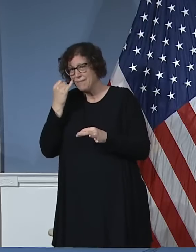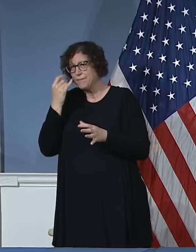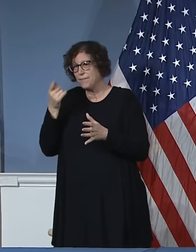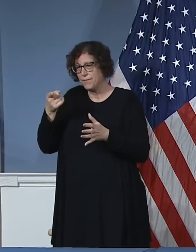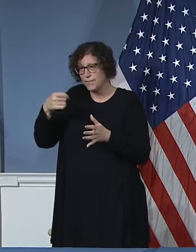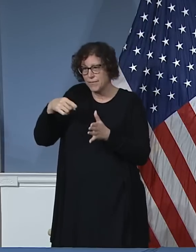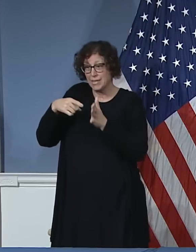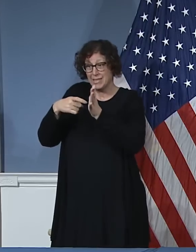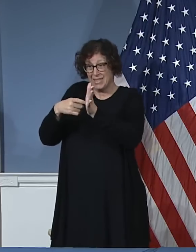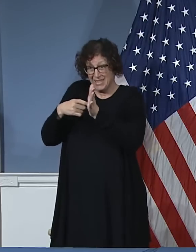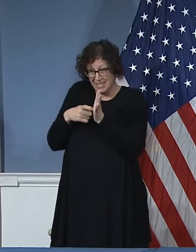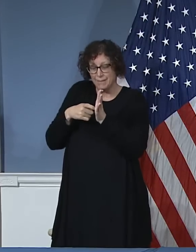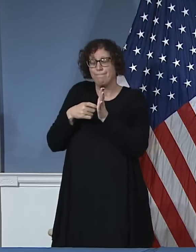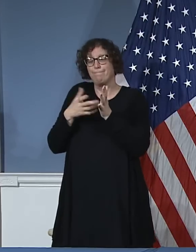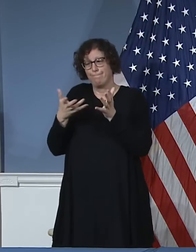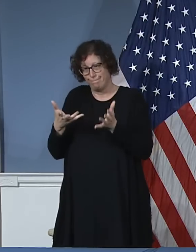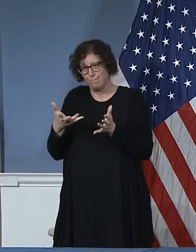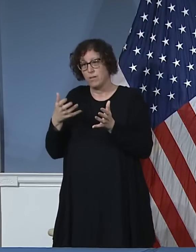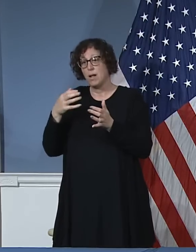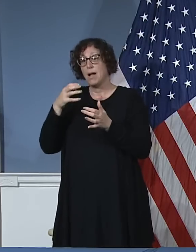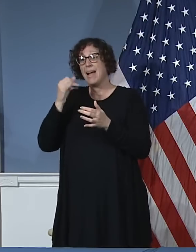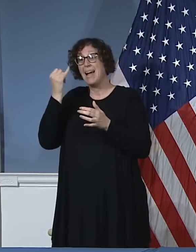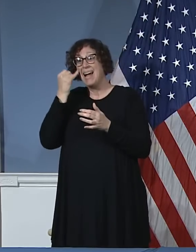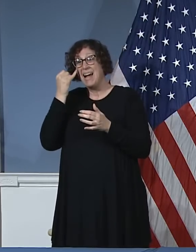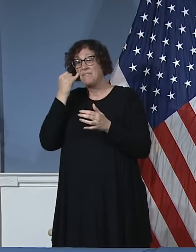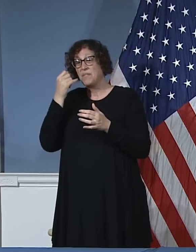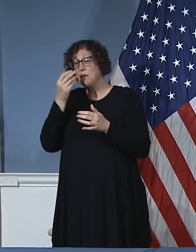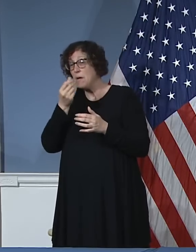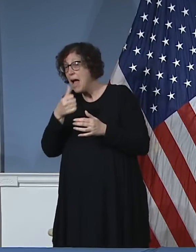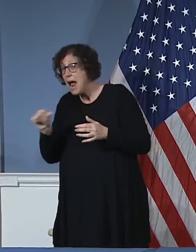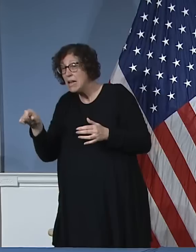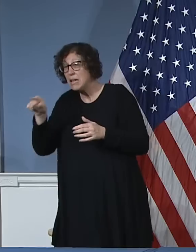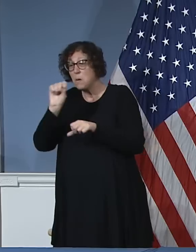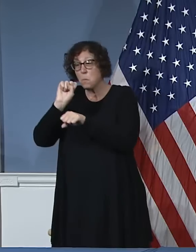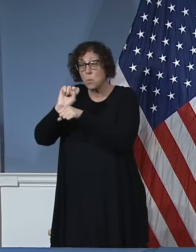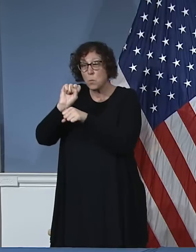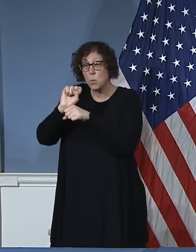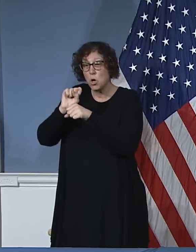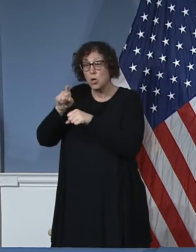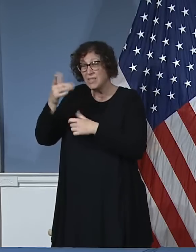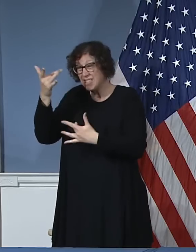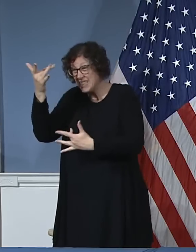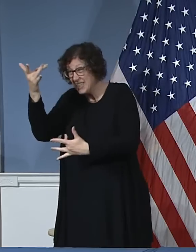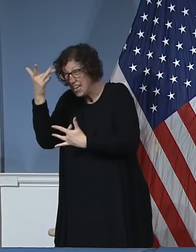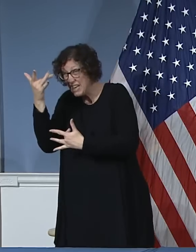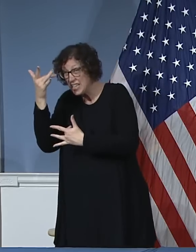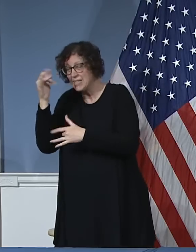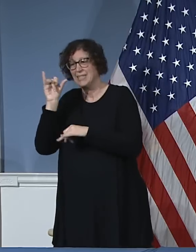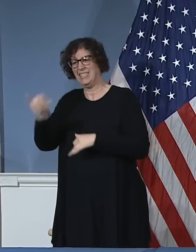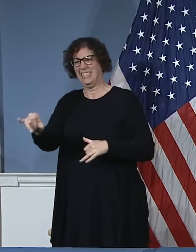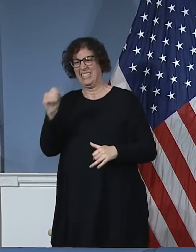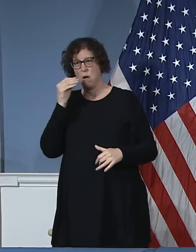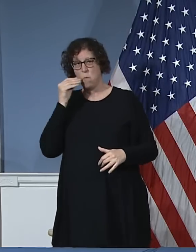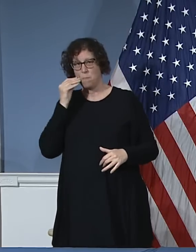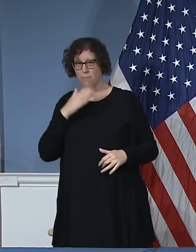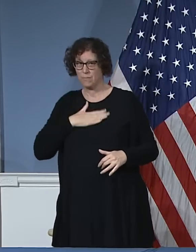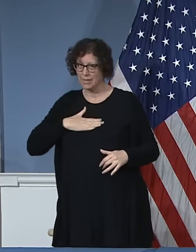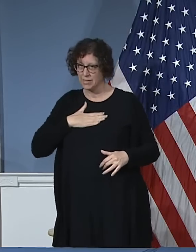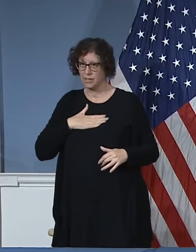sick, they should stay home. If anyone gets sick on the job, they need to get immediately home, or if it's something urgent, of course, to